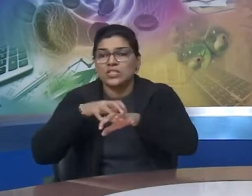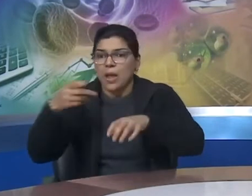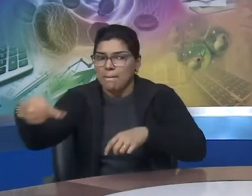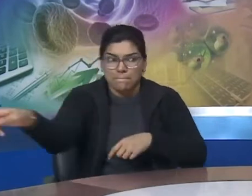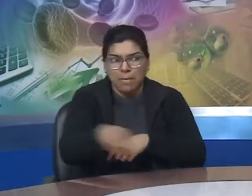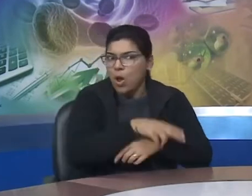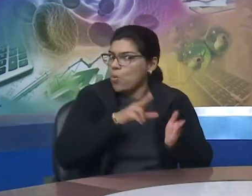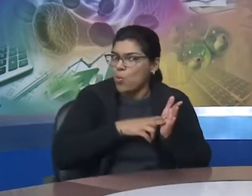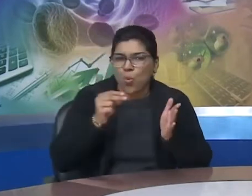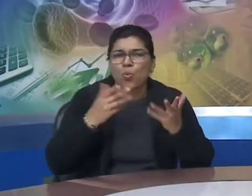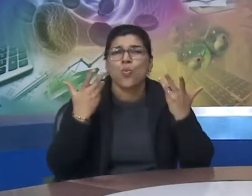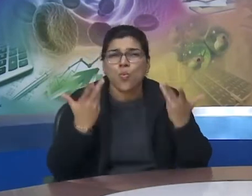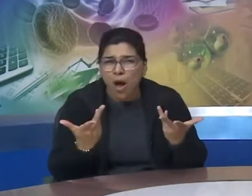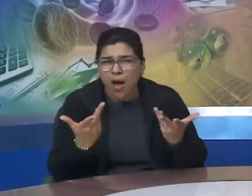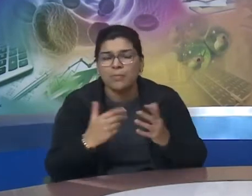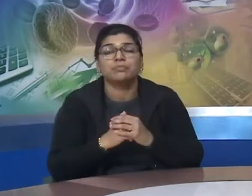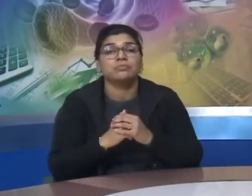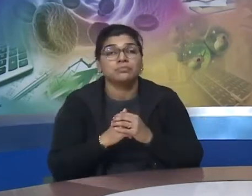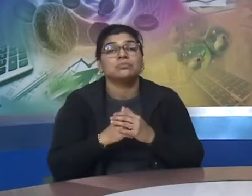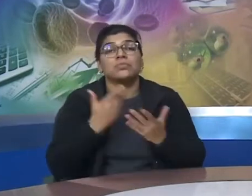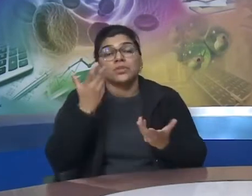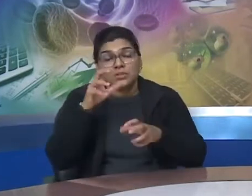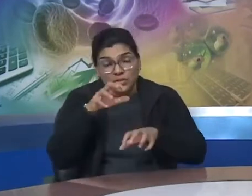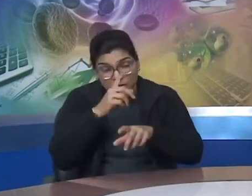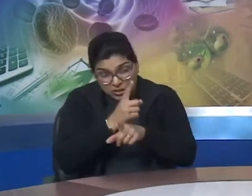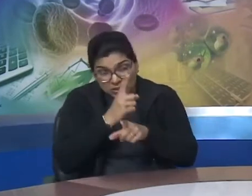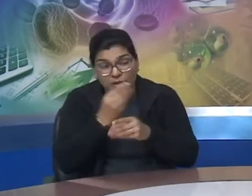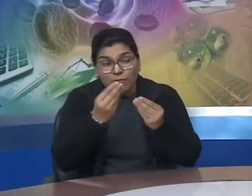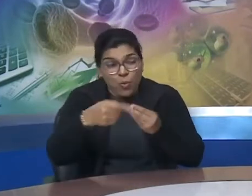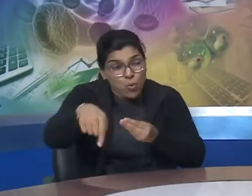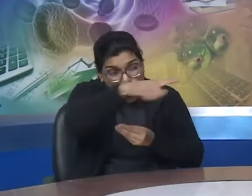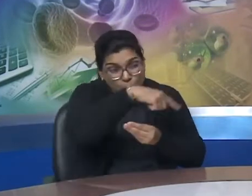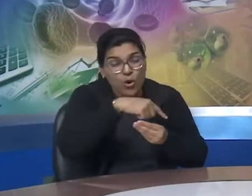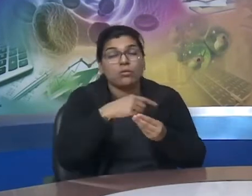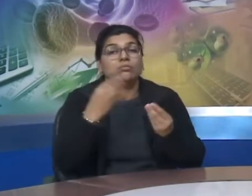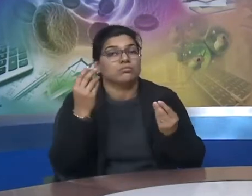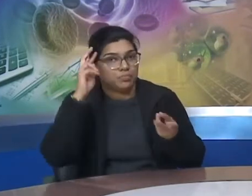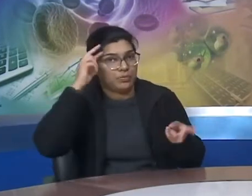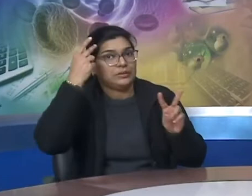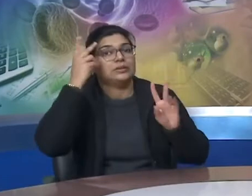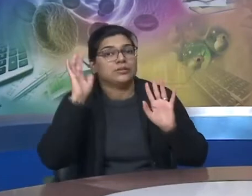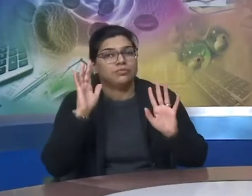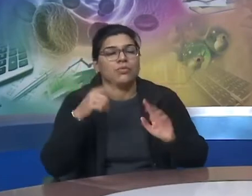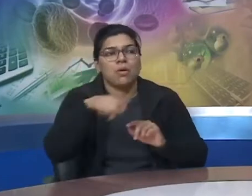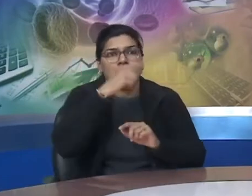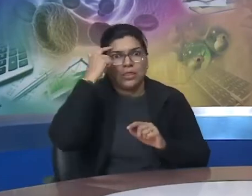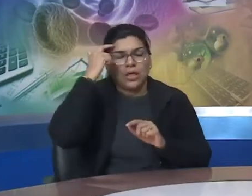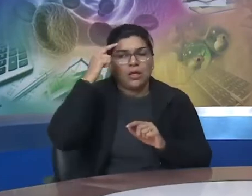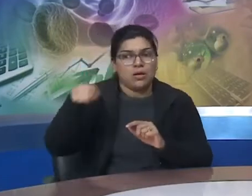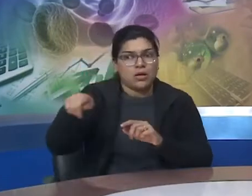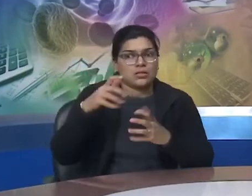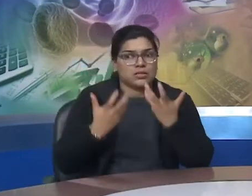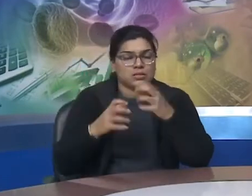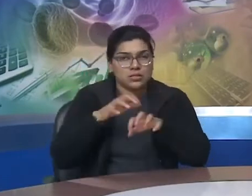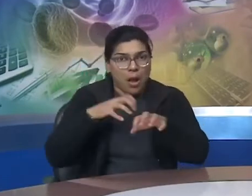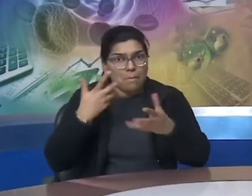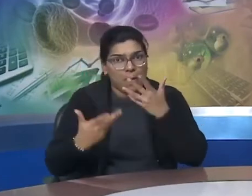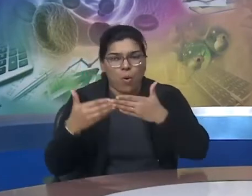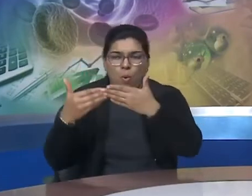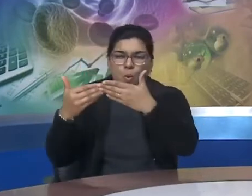This is because they do not understand or know